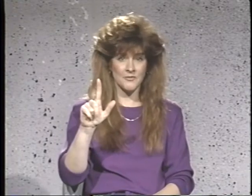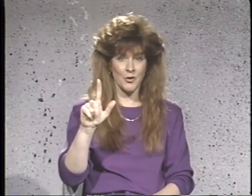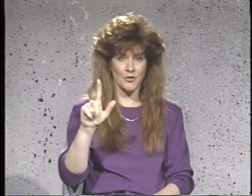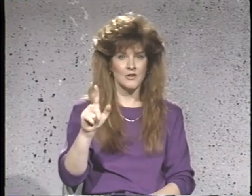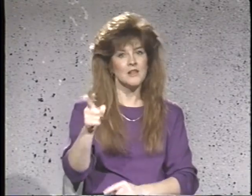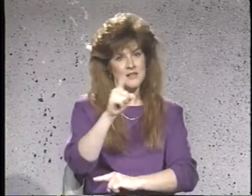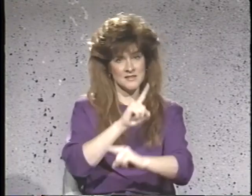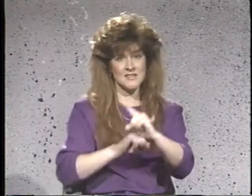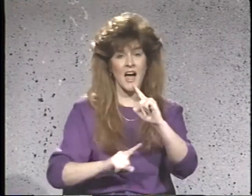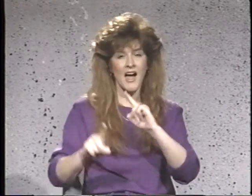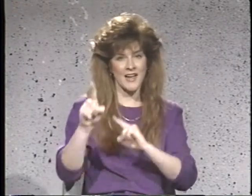plentiful, signed